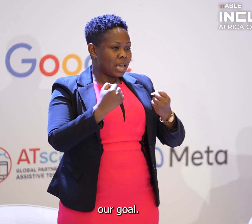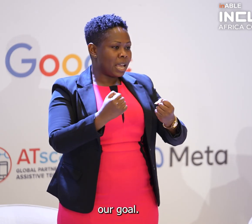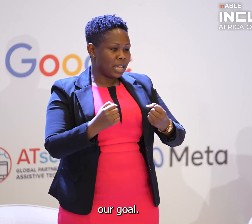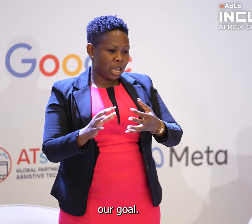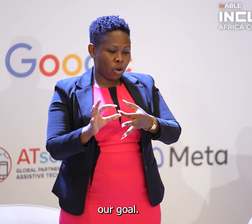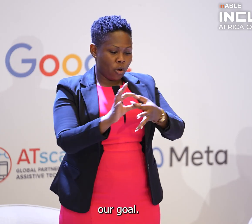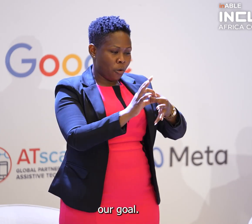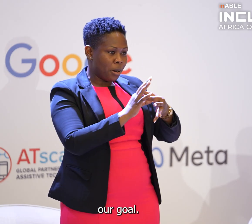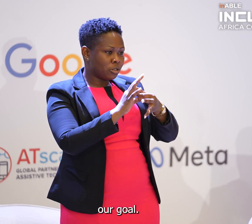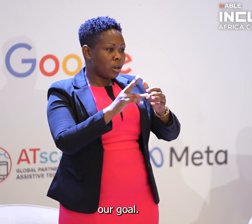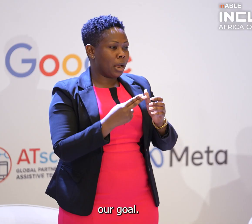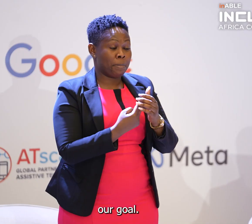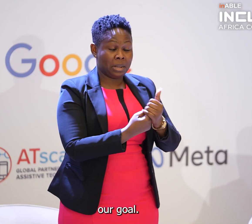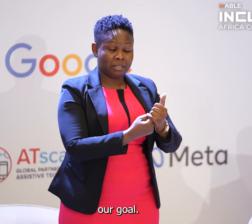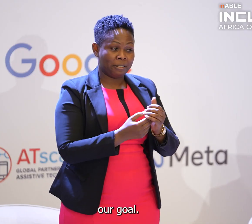our goal